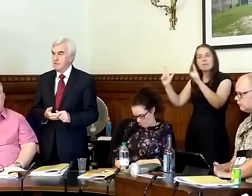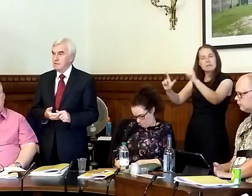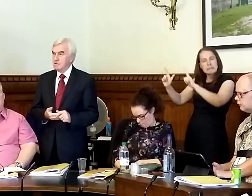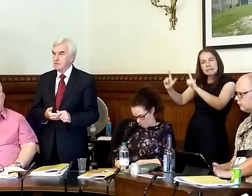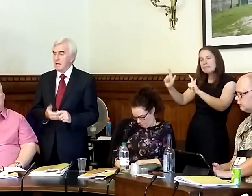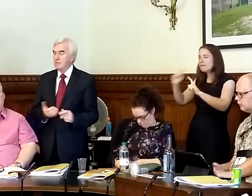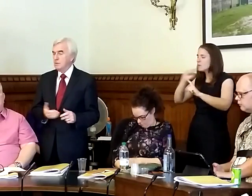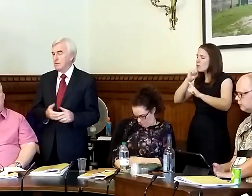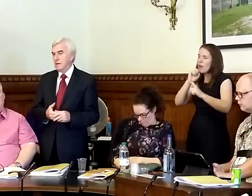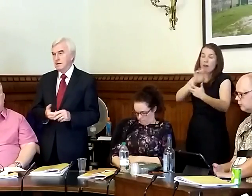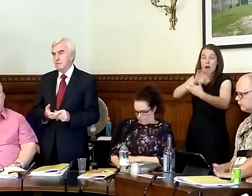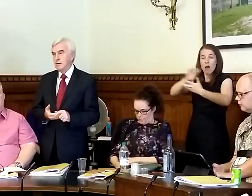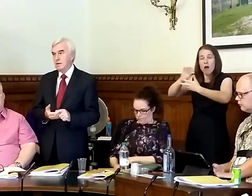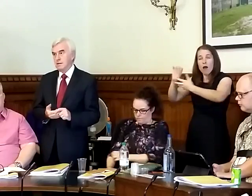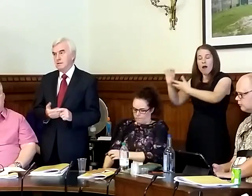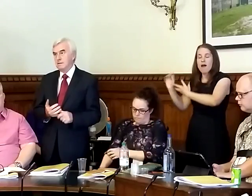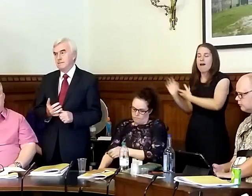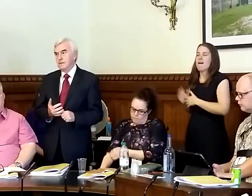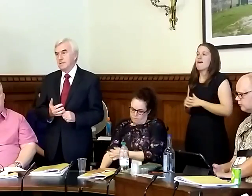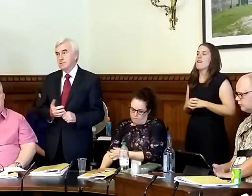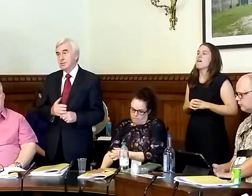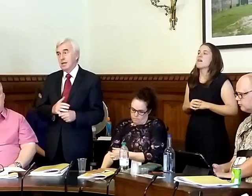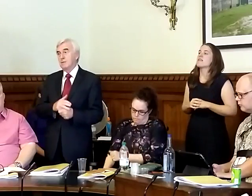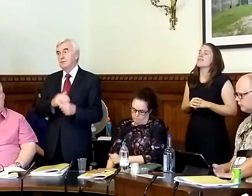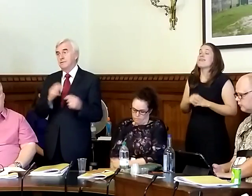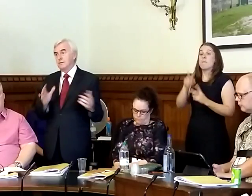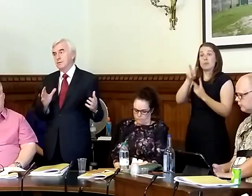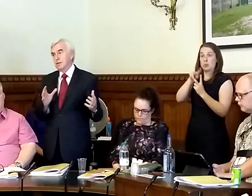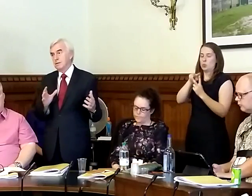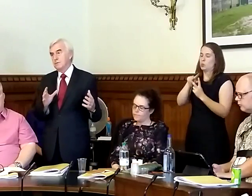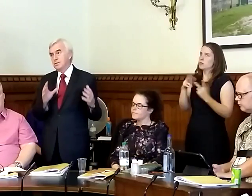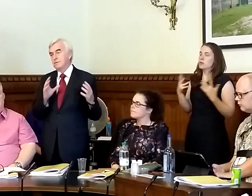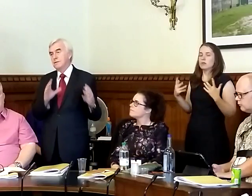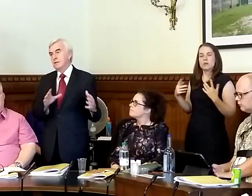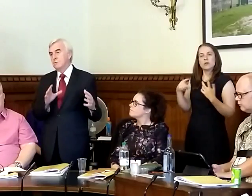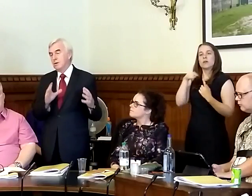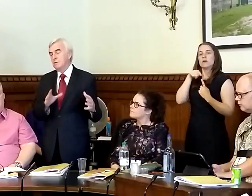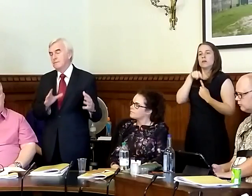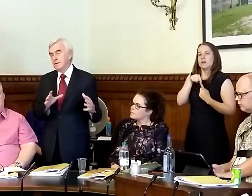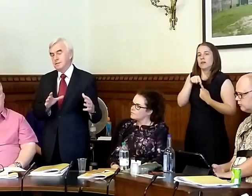find angry-making, really, is just how